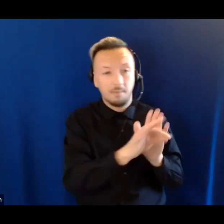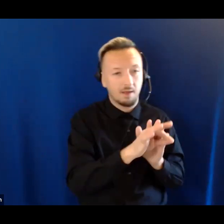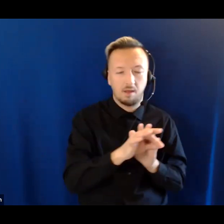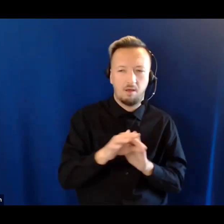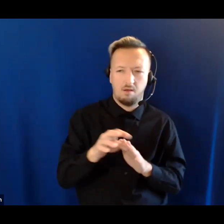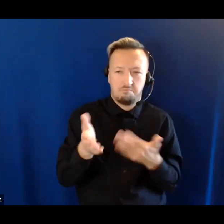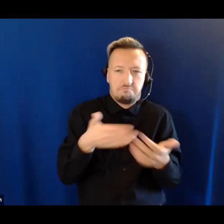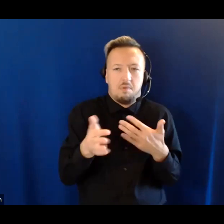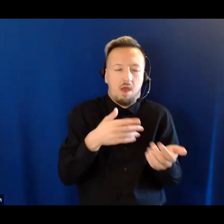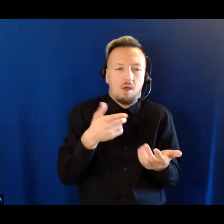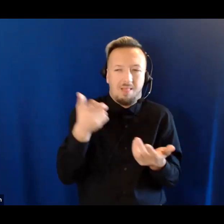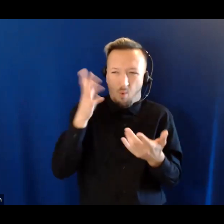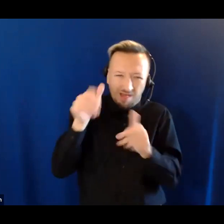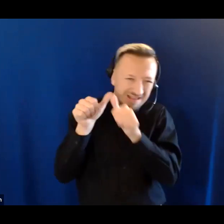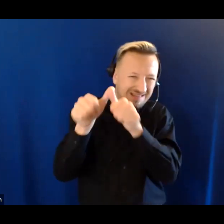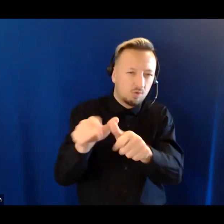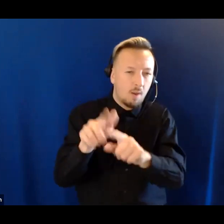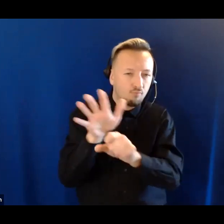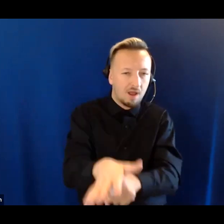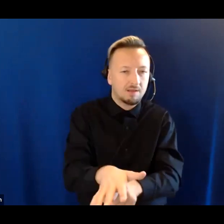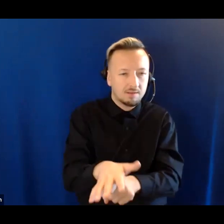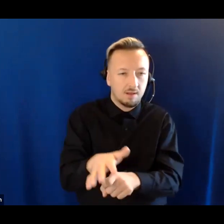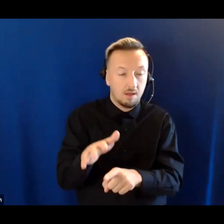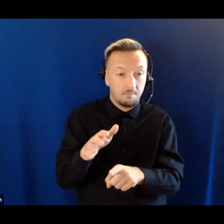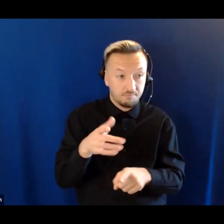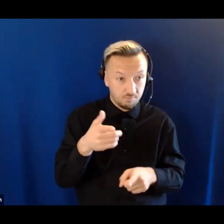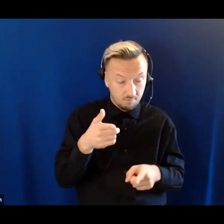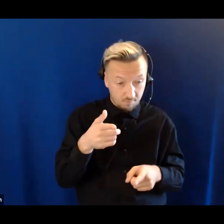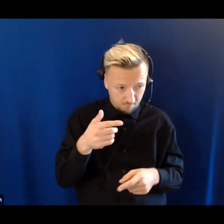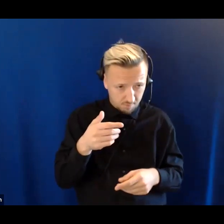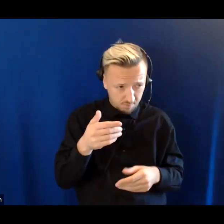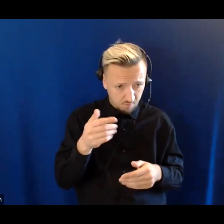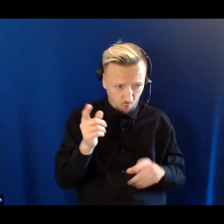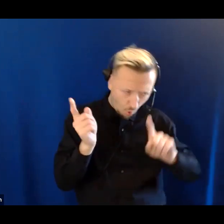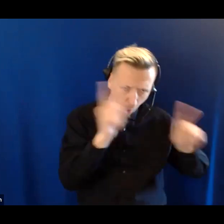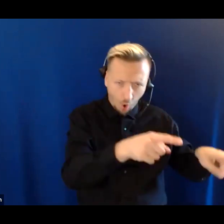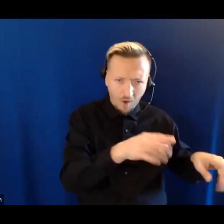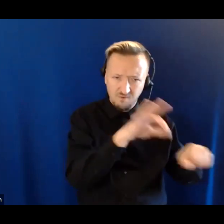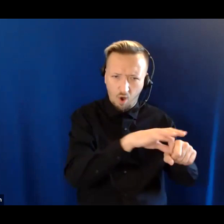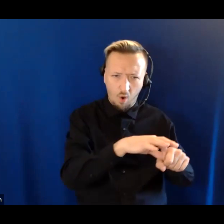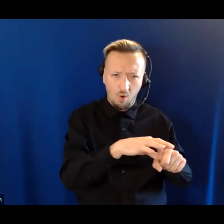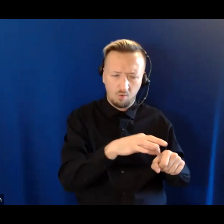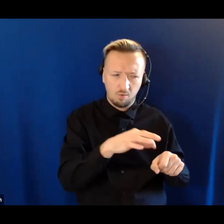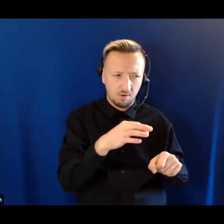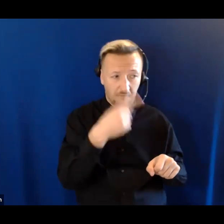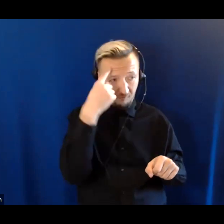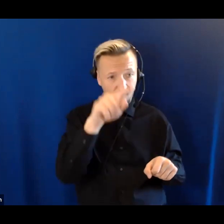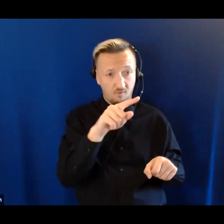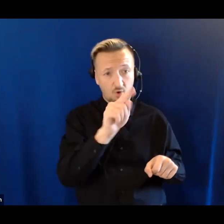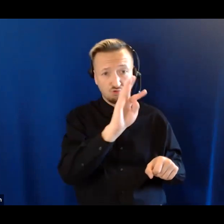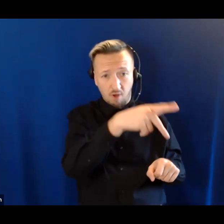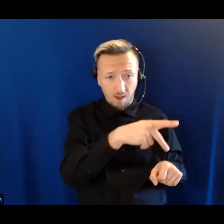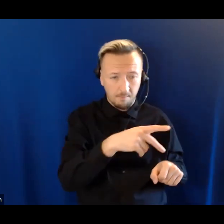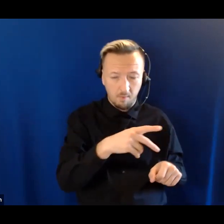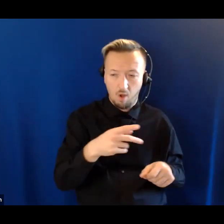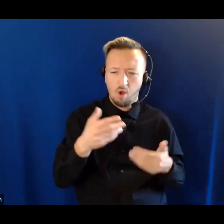oppression of our people. Like, no, we don't want people to just go vote if they're going to vote for Trump. We don't want people to just go vote just to be